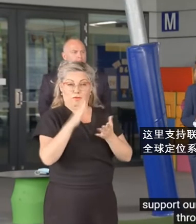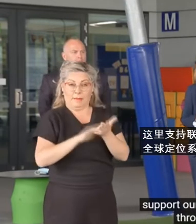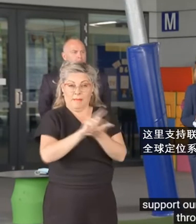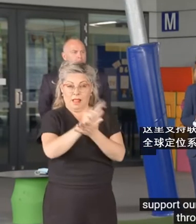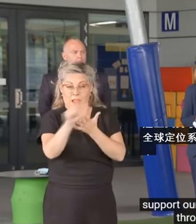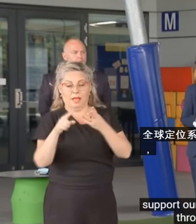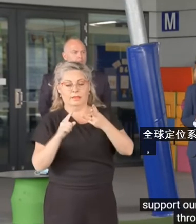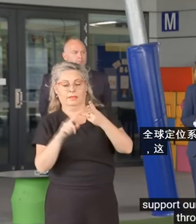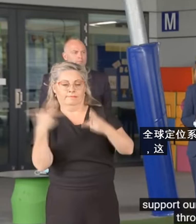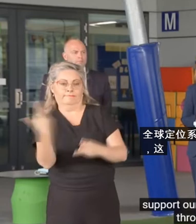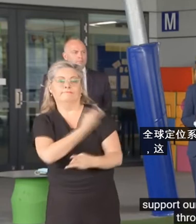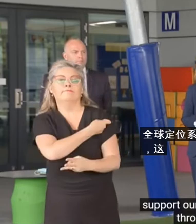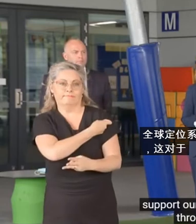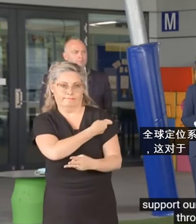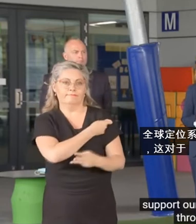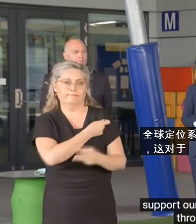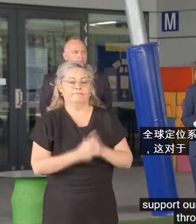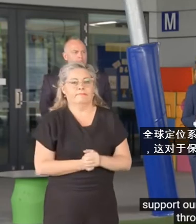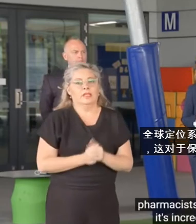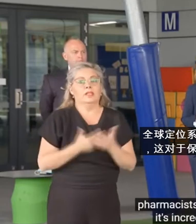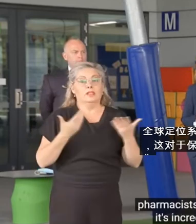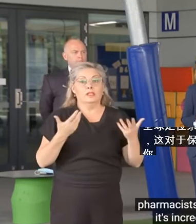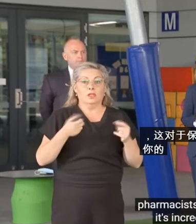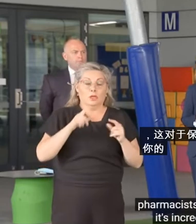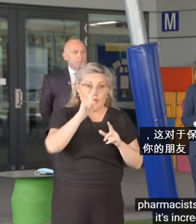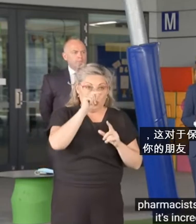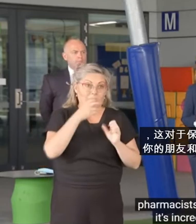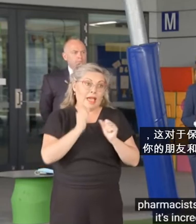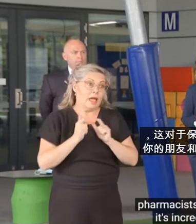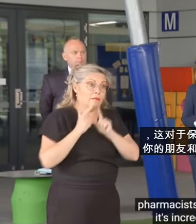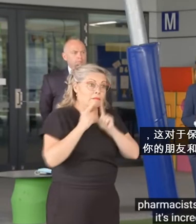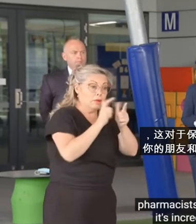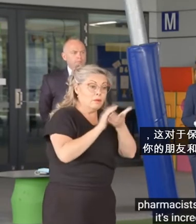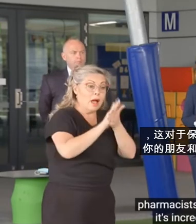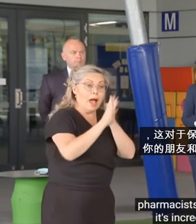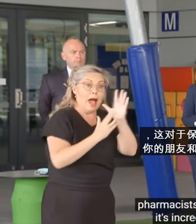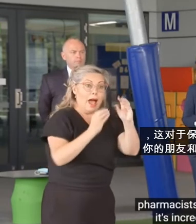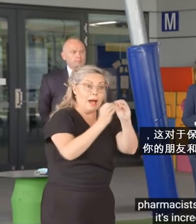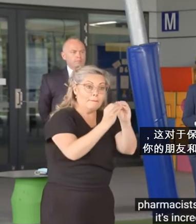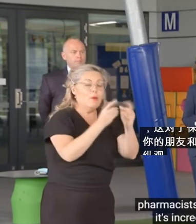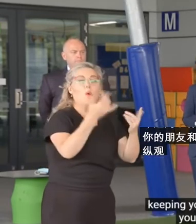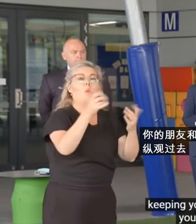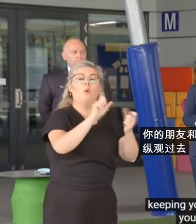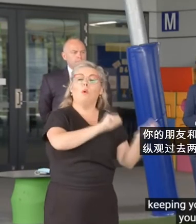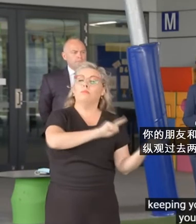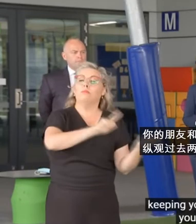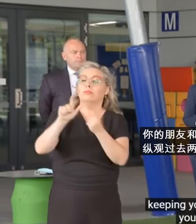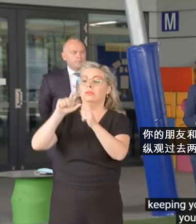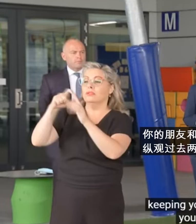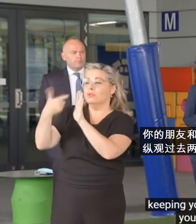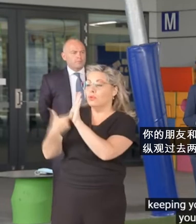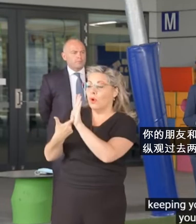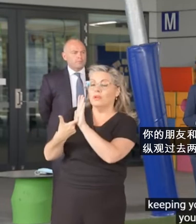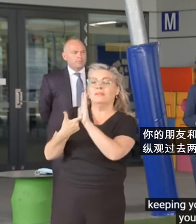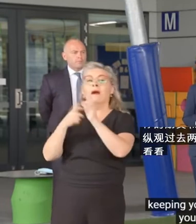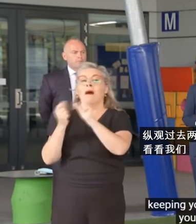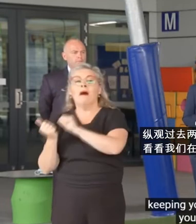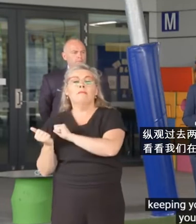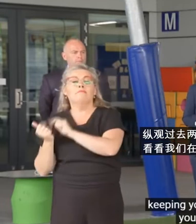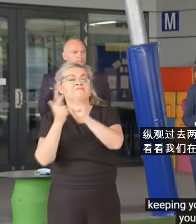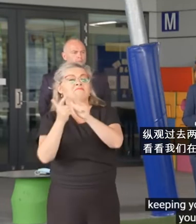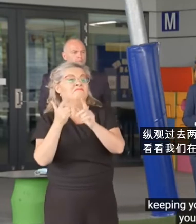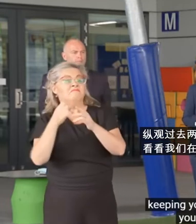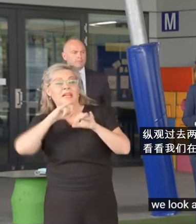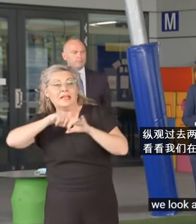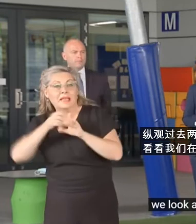that booster shot. That's incredibly important in keeping you, your friends and your family safe. We look across the last 2 years, look